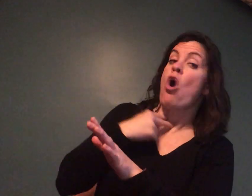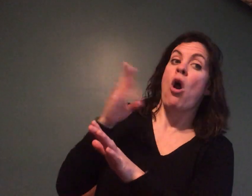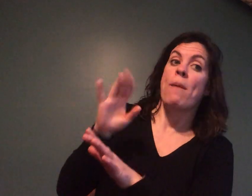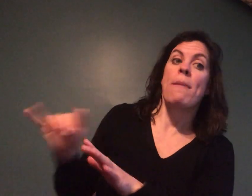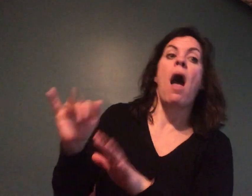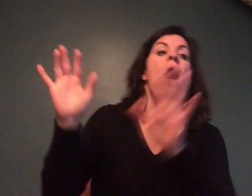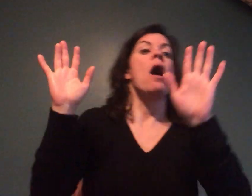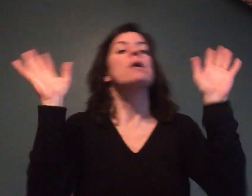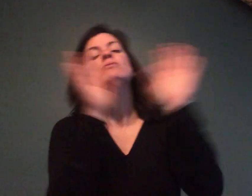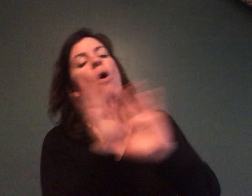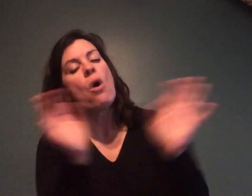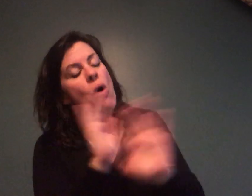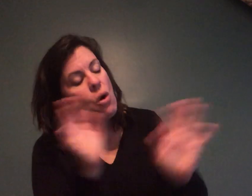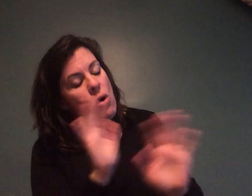For energies. Yeah.